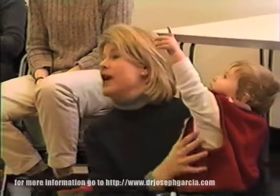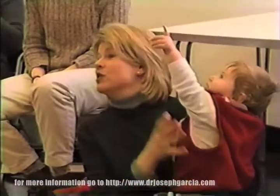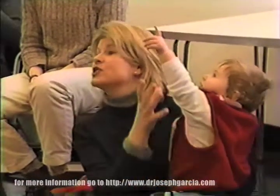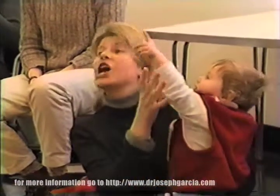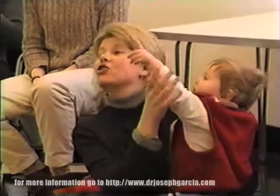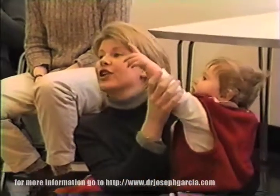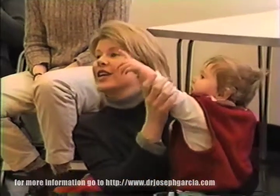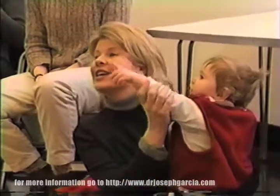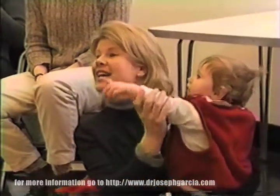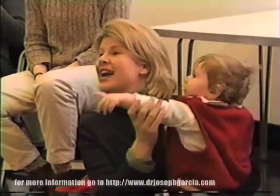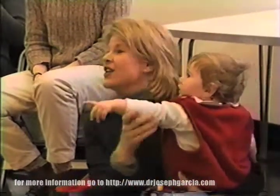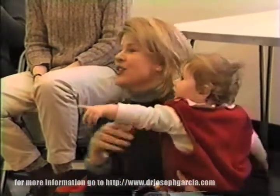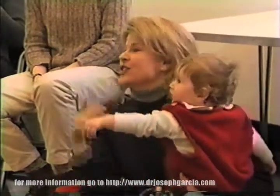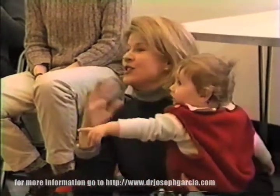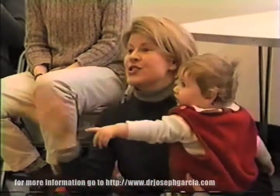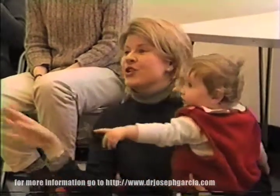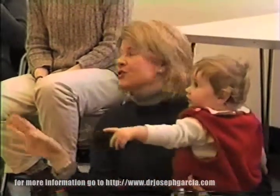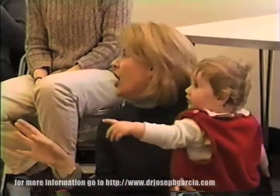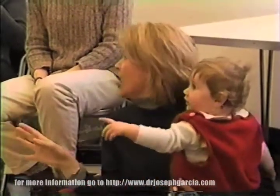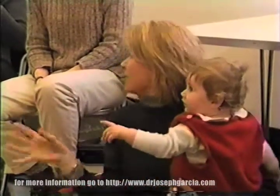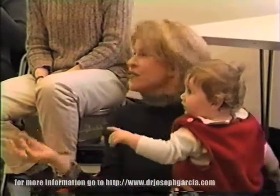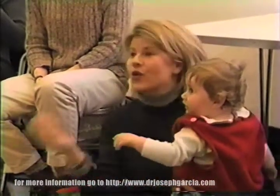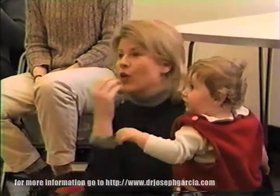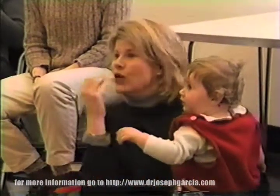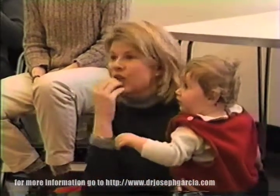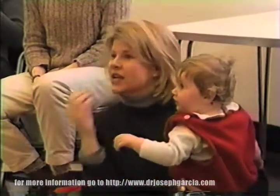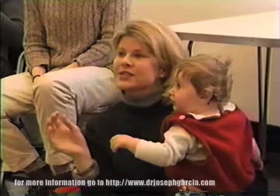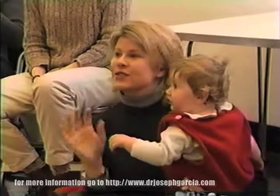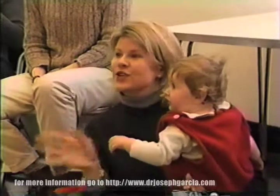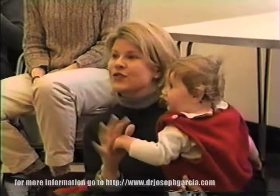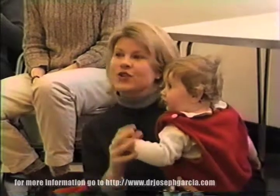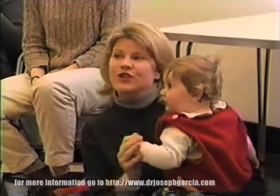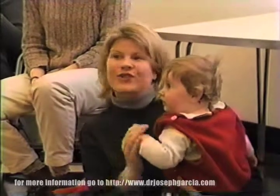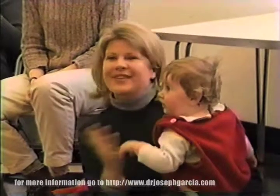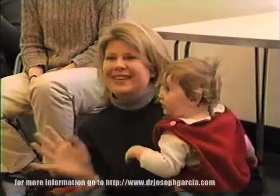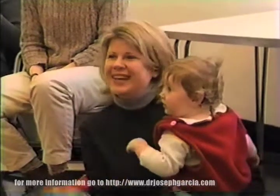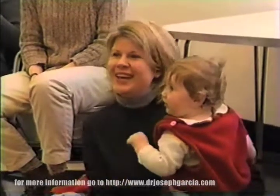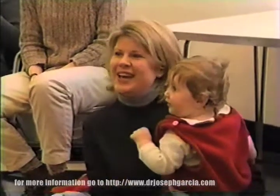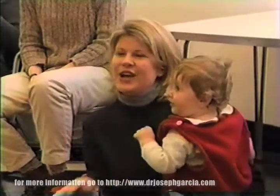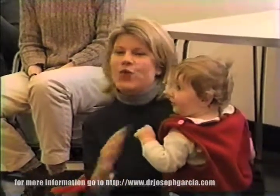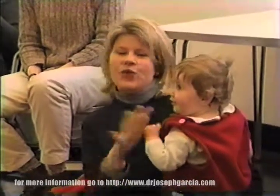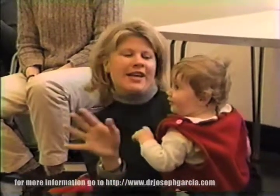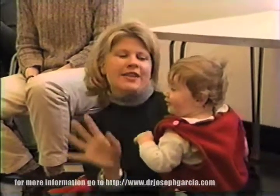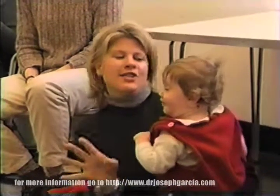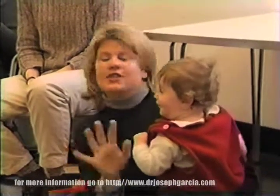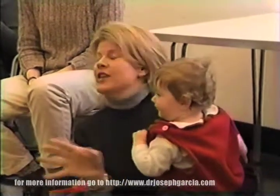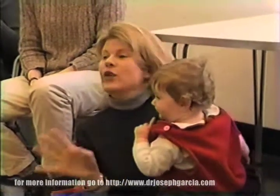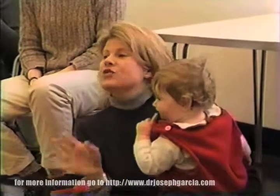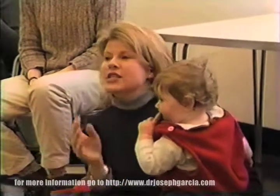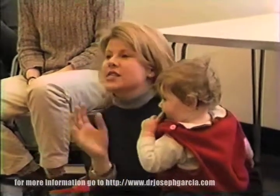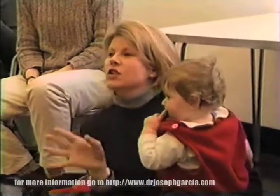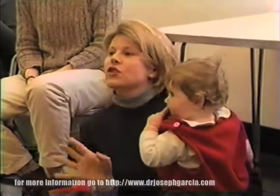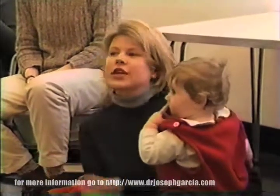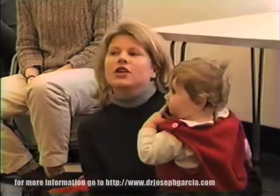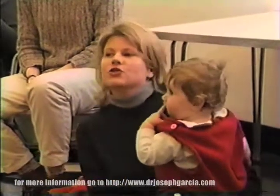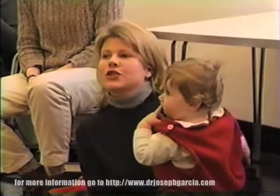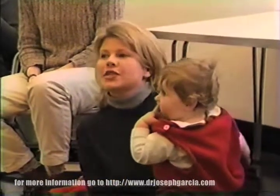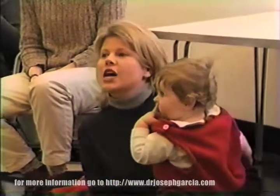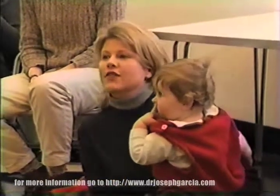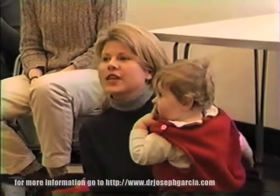who's hungry, there's no time for this. Or they're not interested in looking at you doing the sign for eating. Yes,